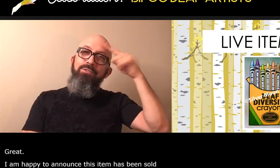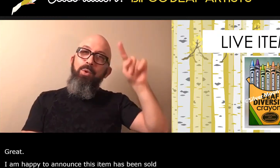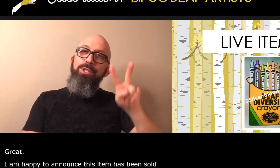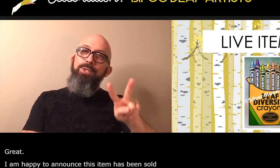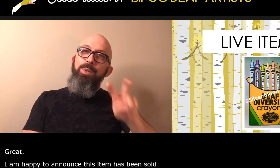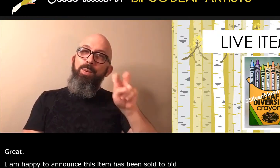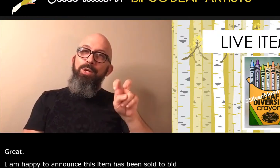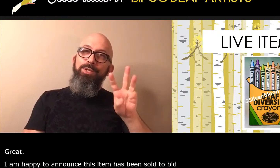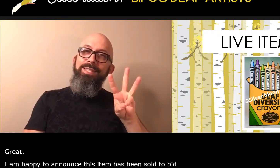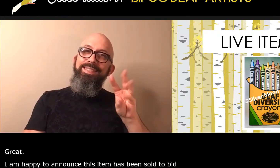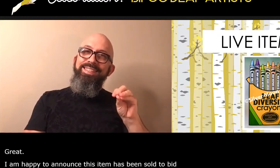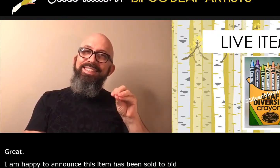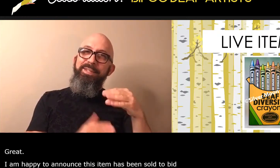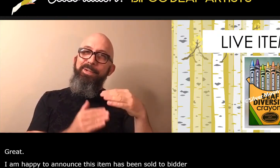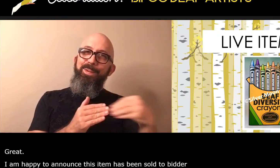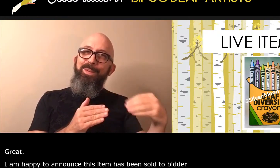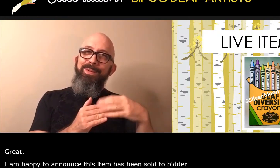123